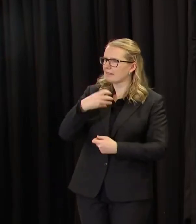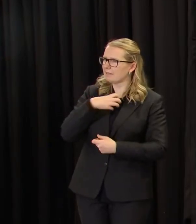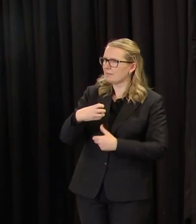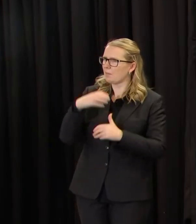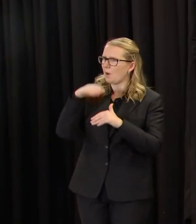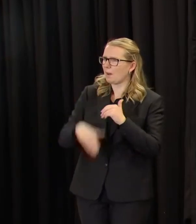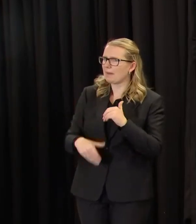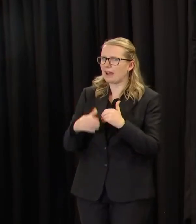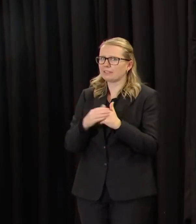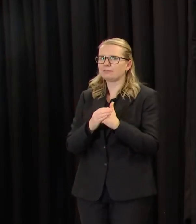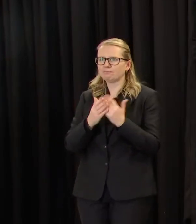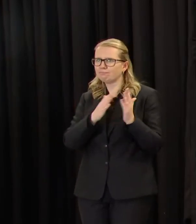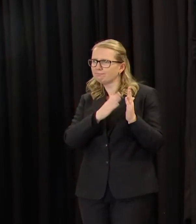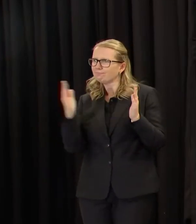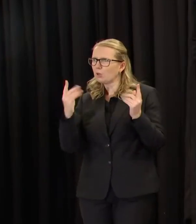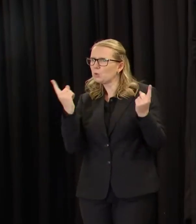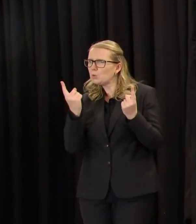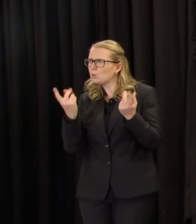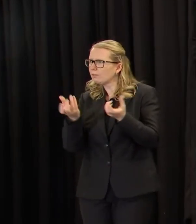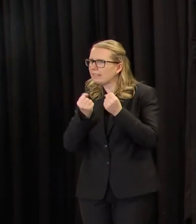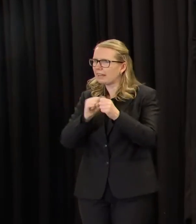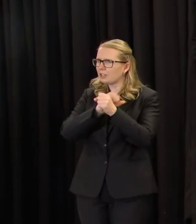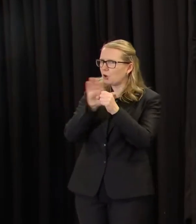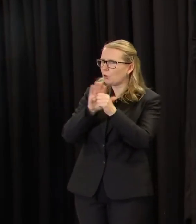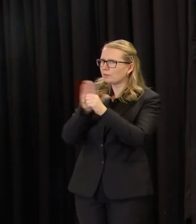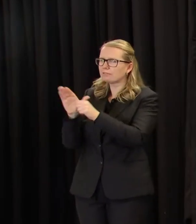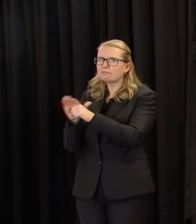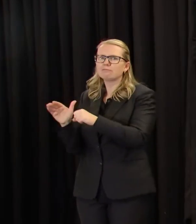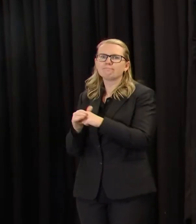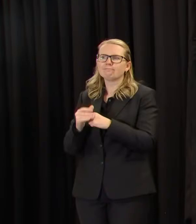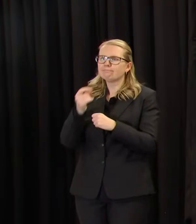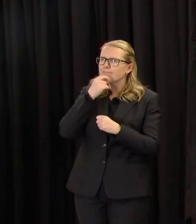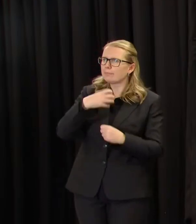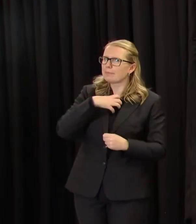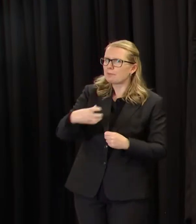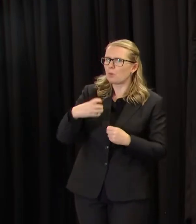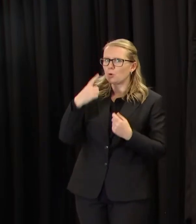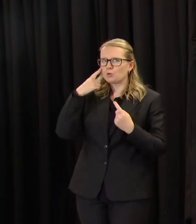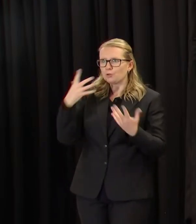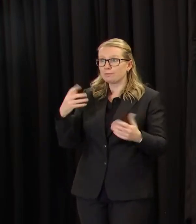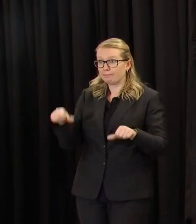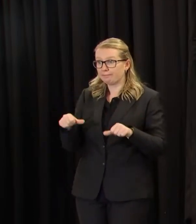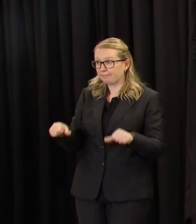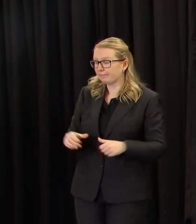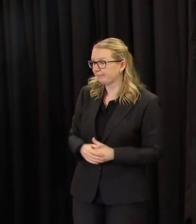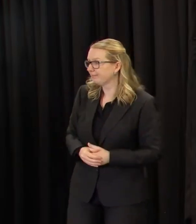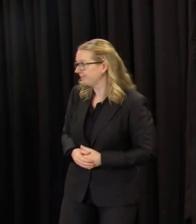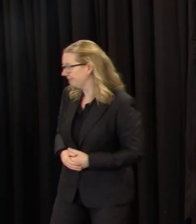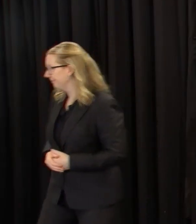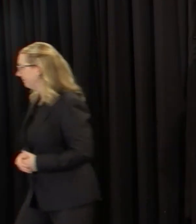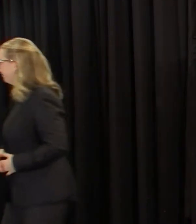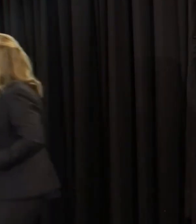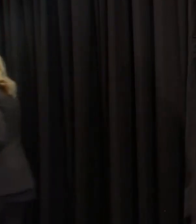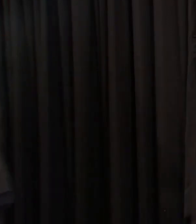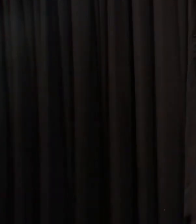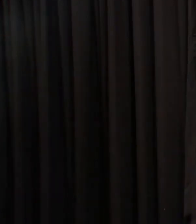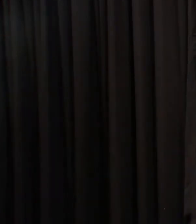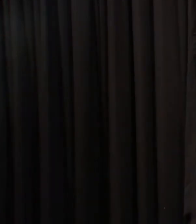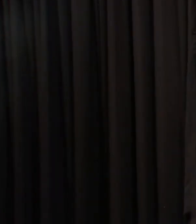if you like, the tone of this and what the different patterns are. Jerome.